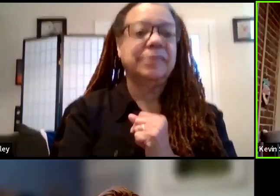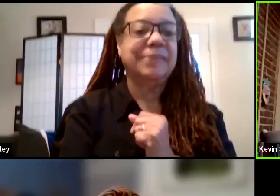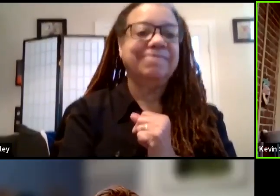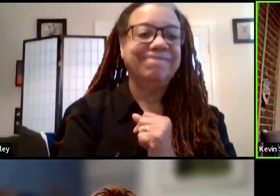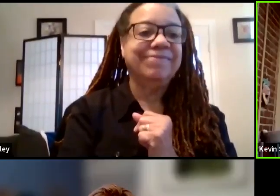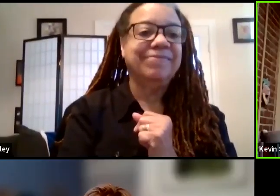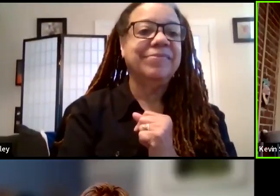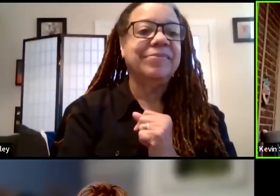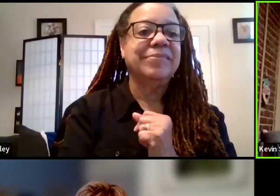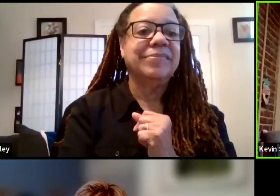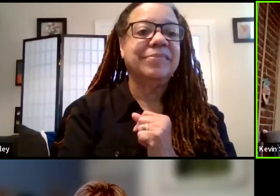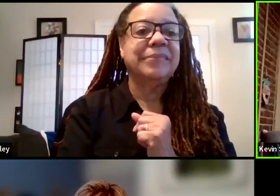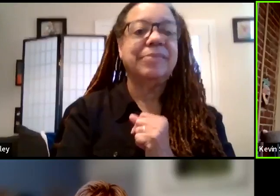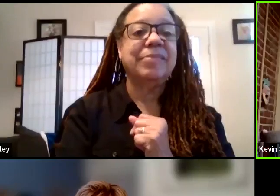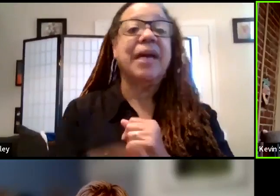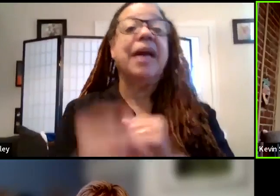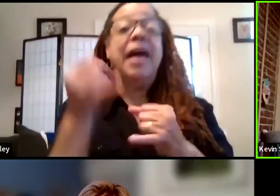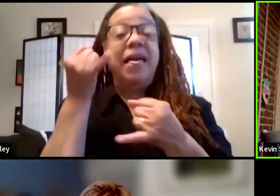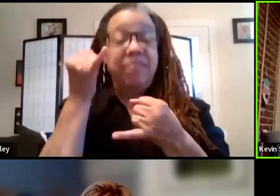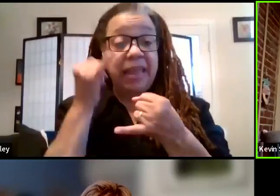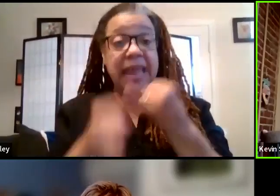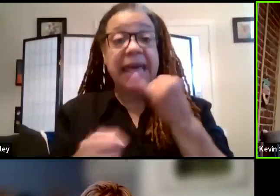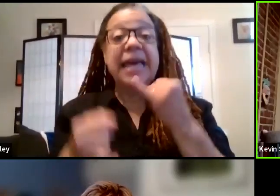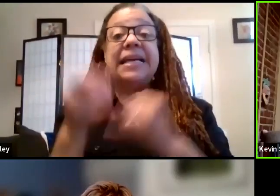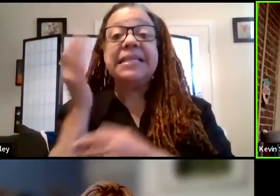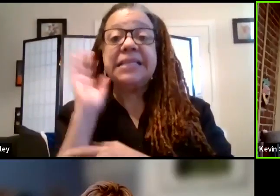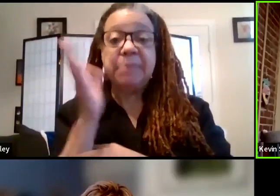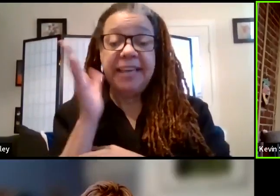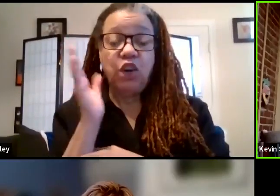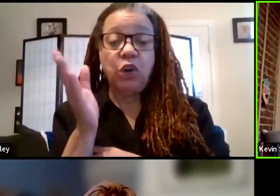inform us about an organization called lasso.